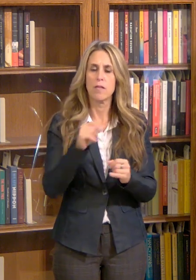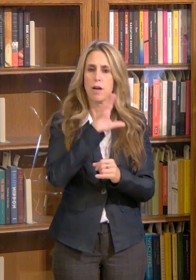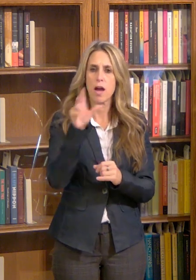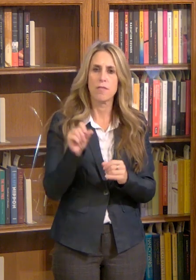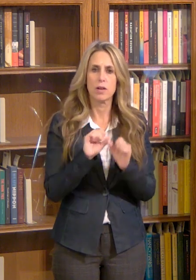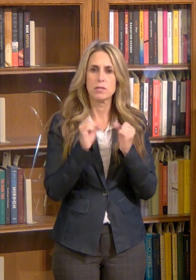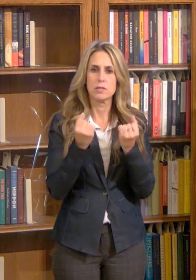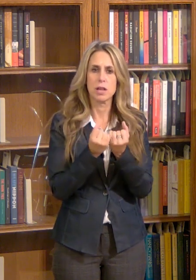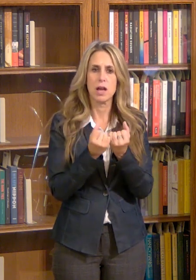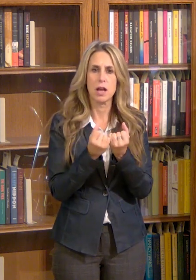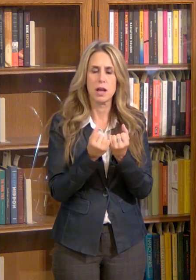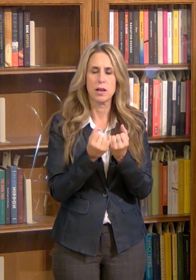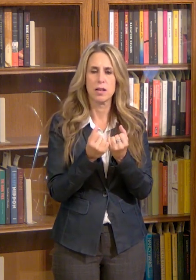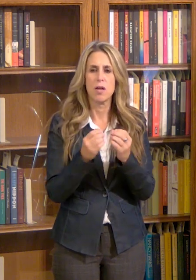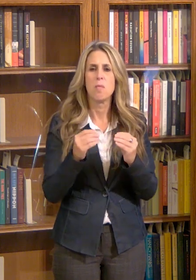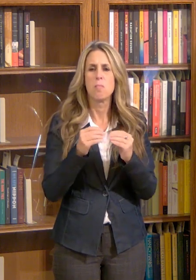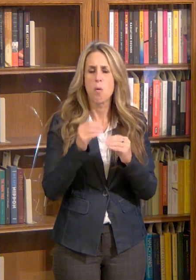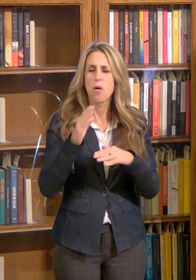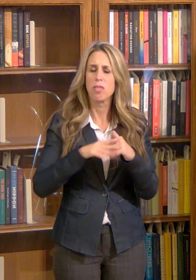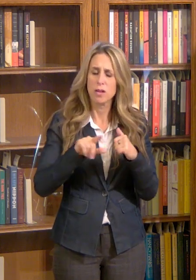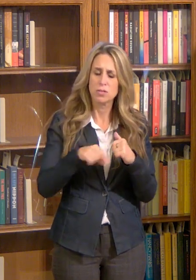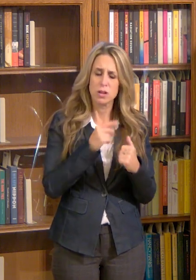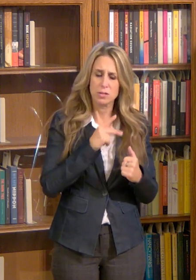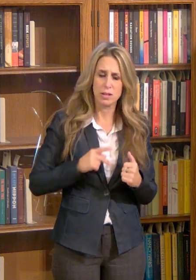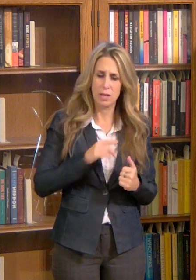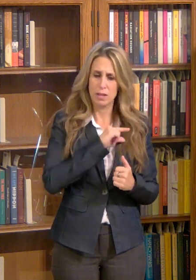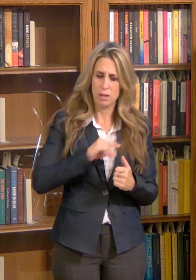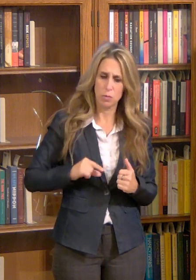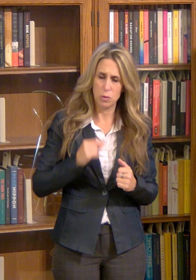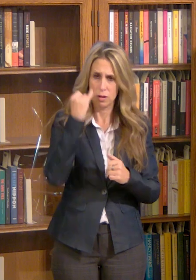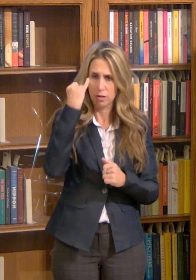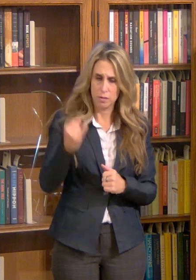society beyond the kings and queens uh